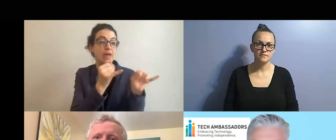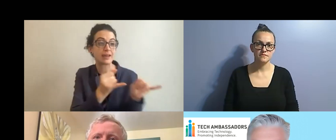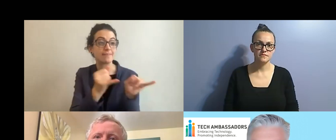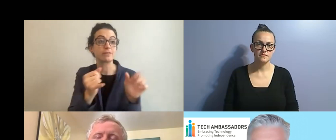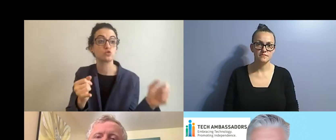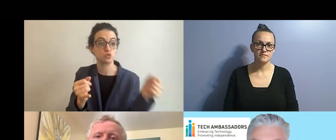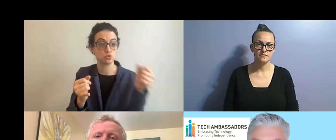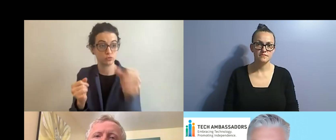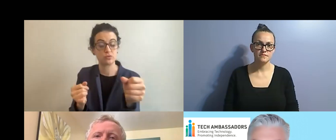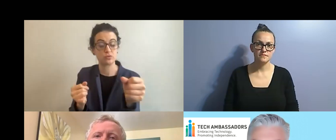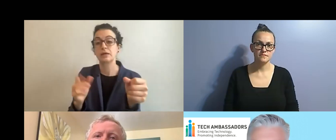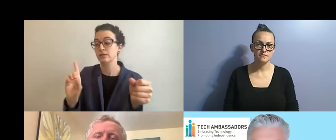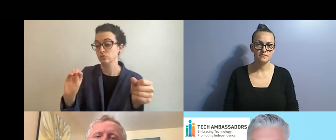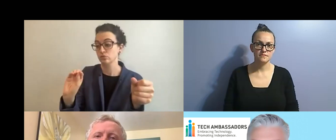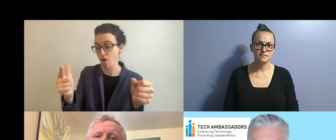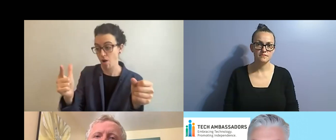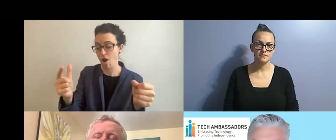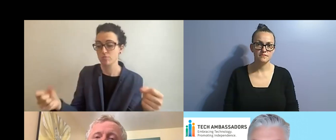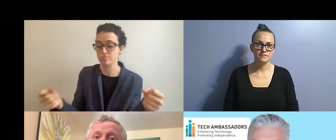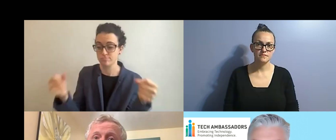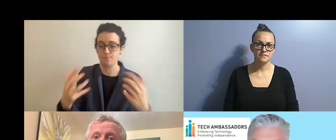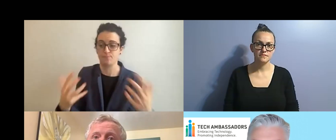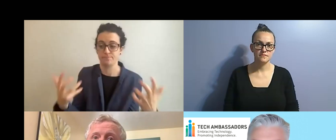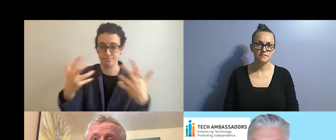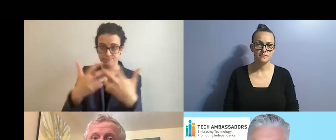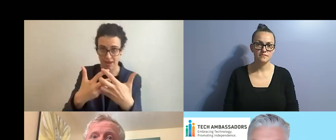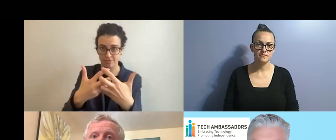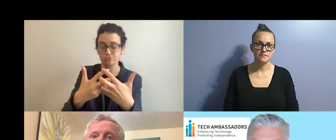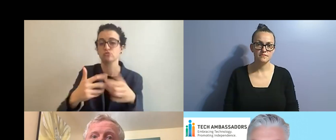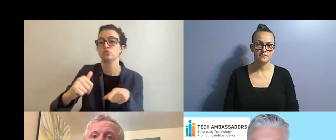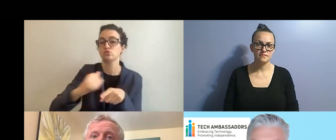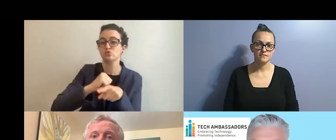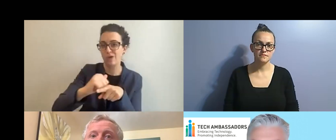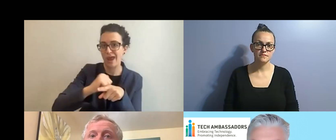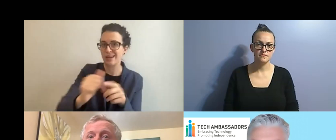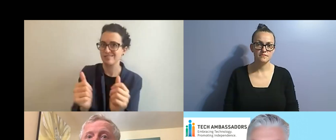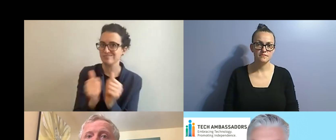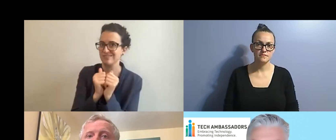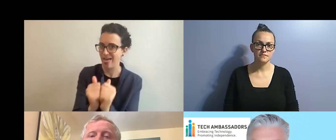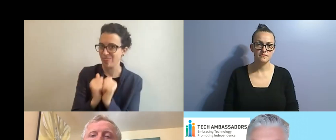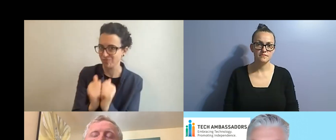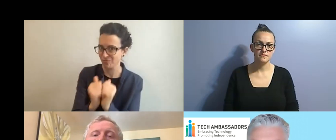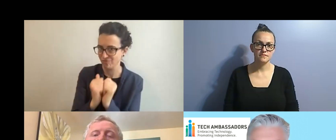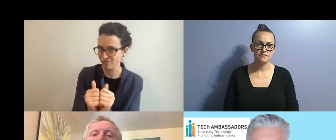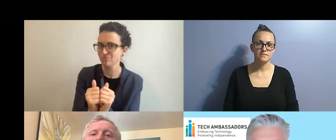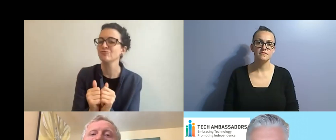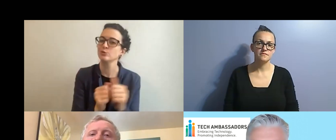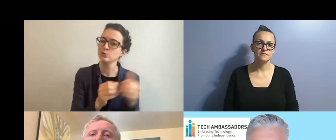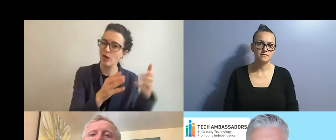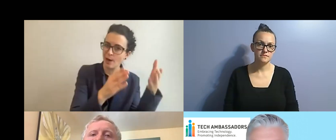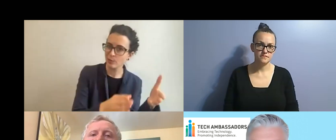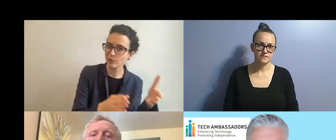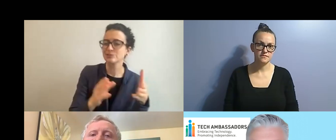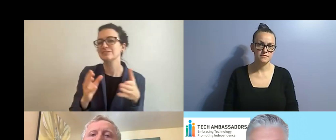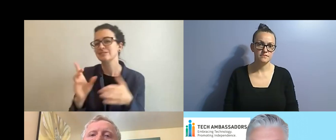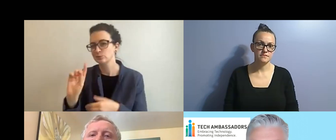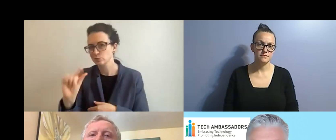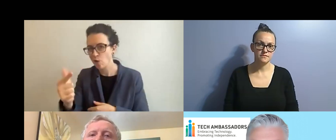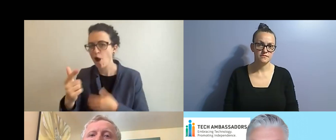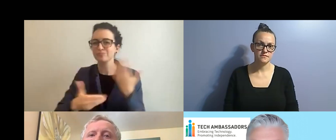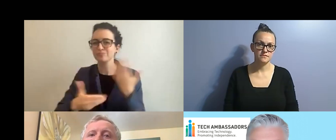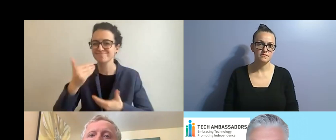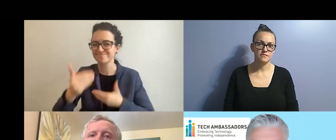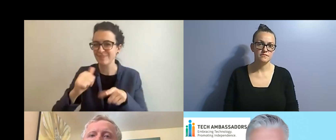the dog for training together with the dog and the individual.